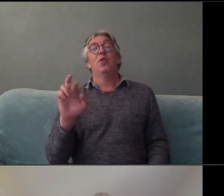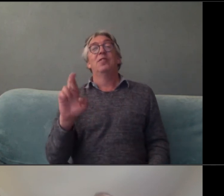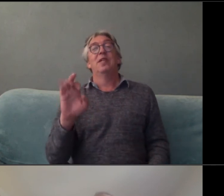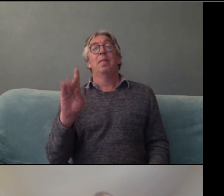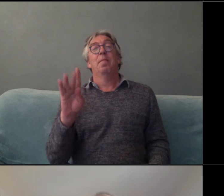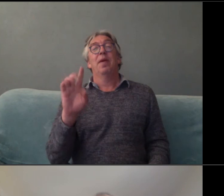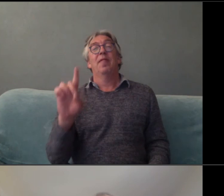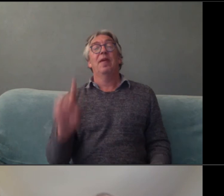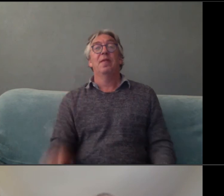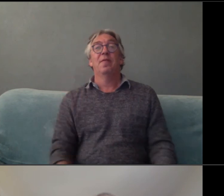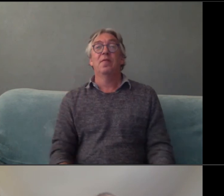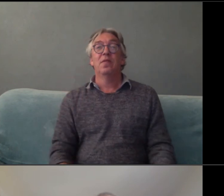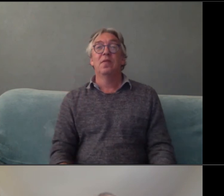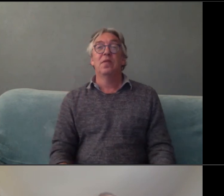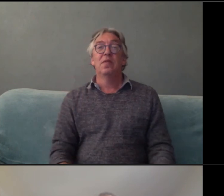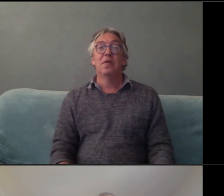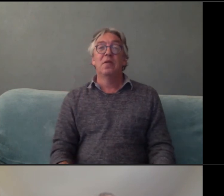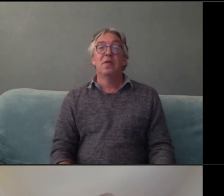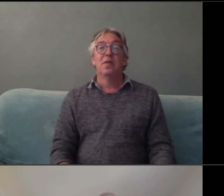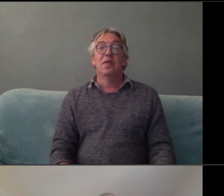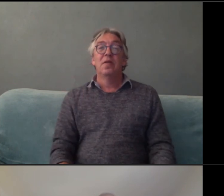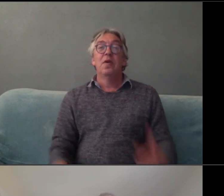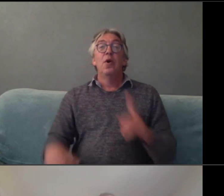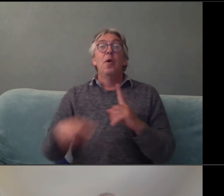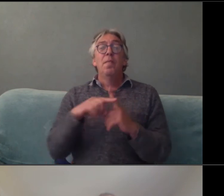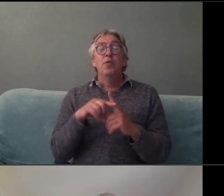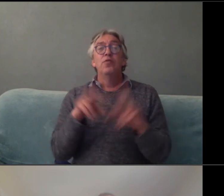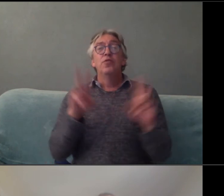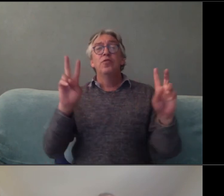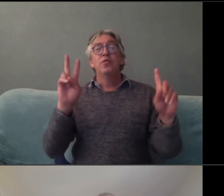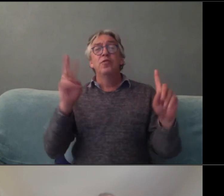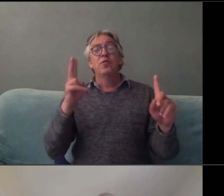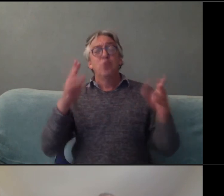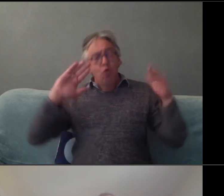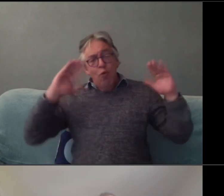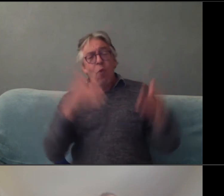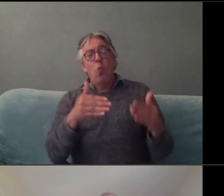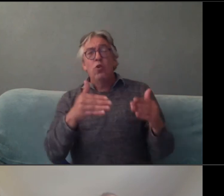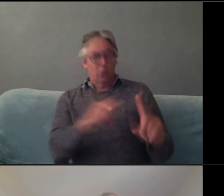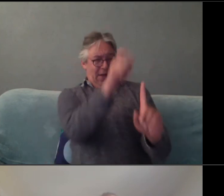by a social model focus on barriers as well as persons.